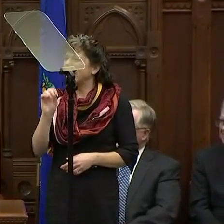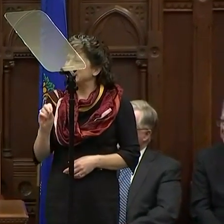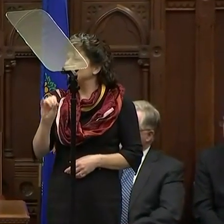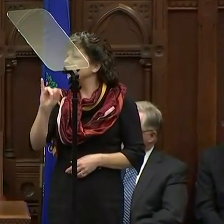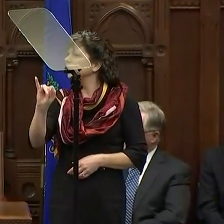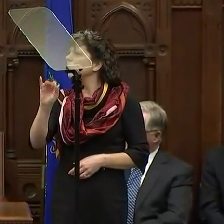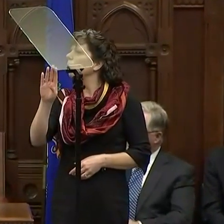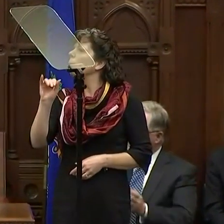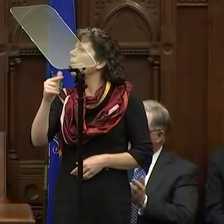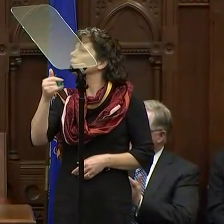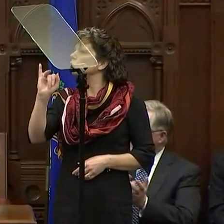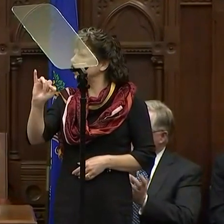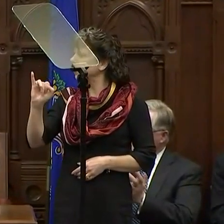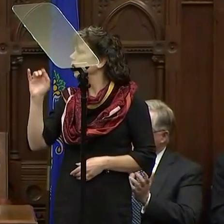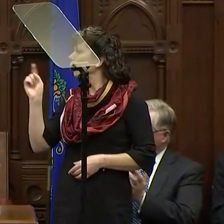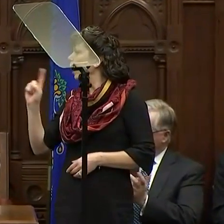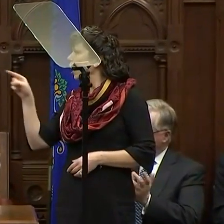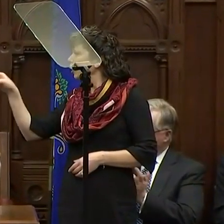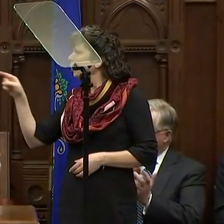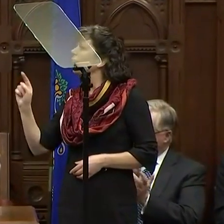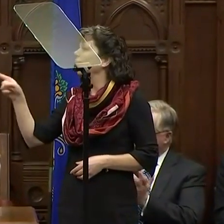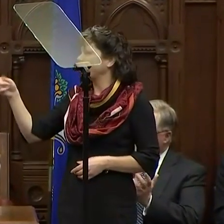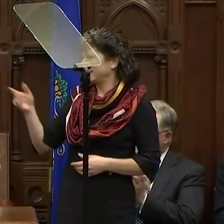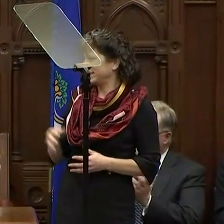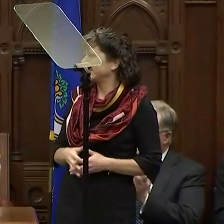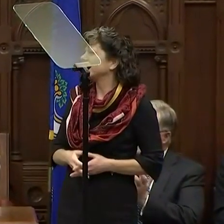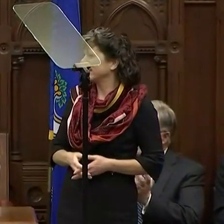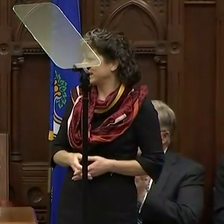Where's Bongi? There she is.